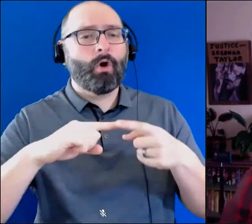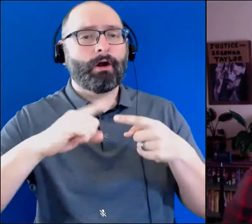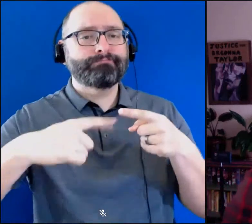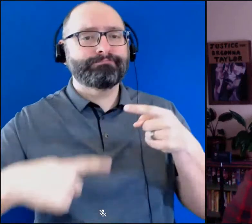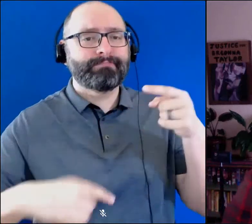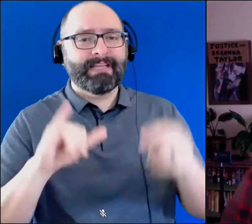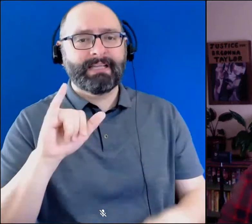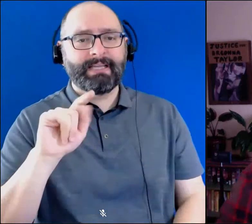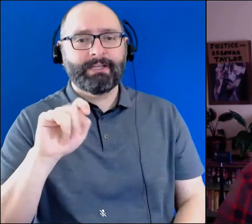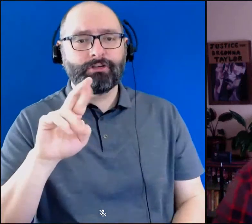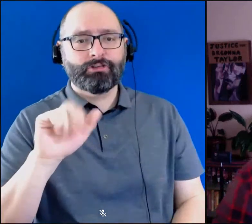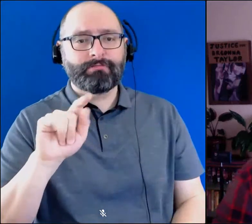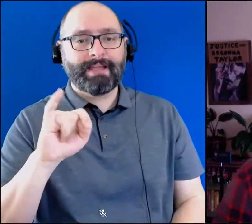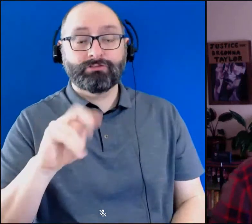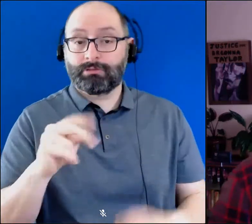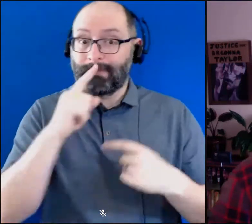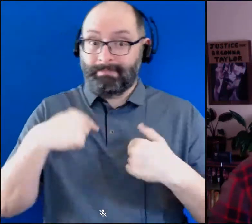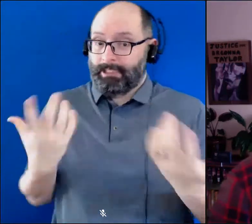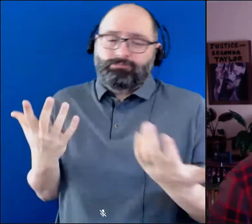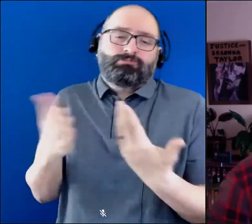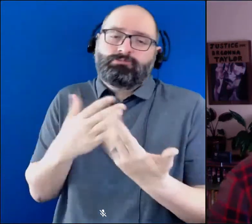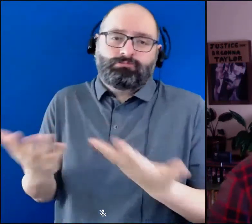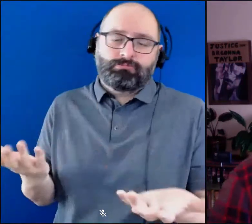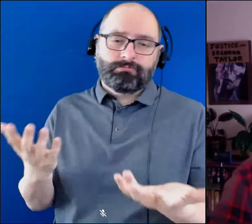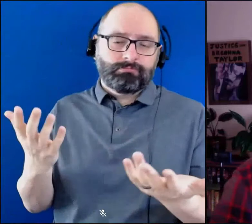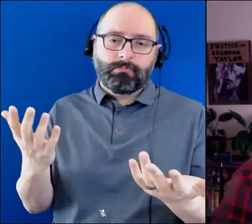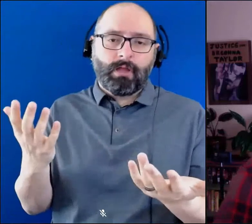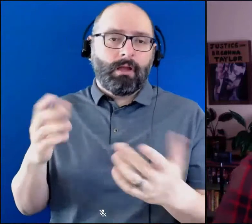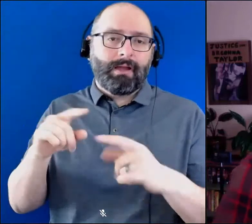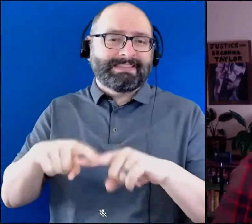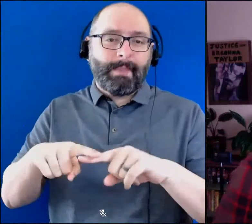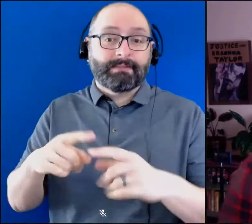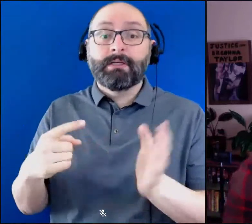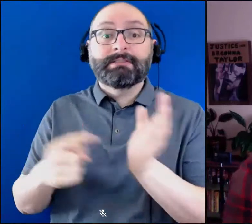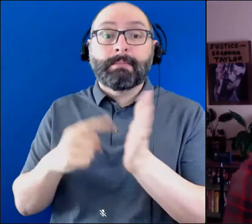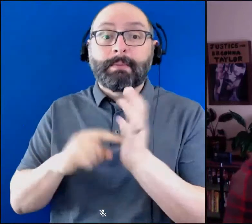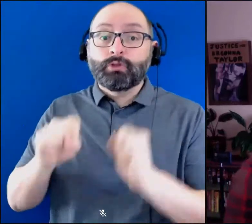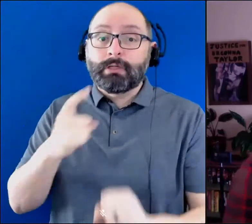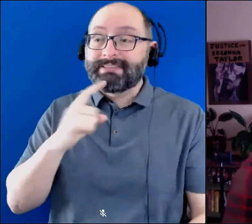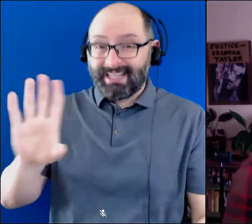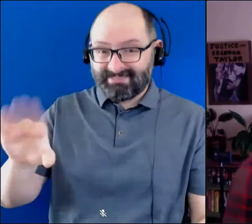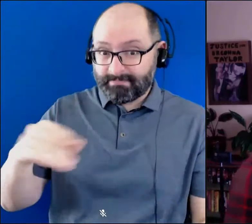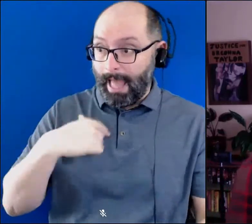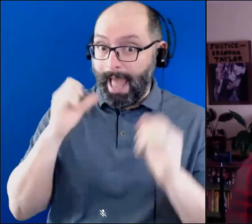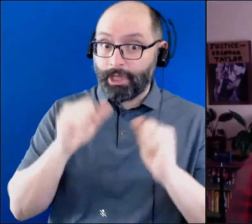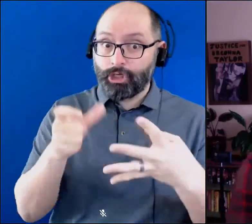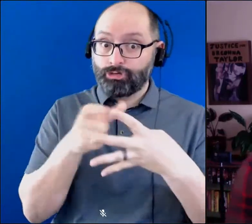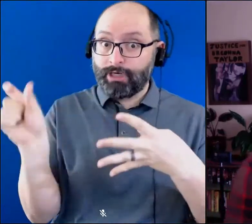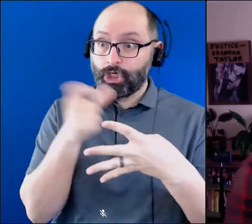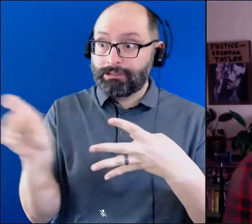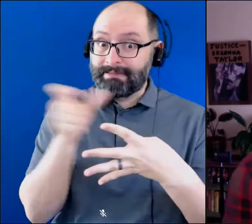by me. Whatever works to get it done. If you're wondering, you could sometimes you could also say, look, I could do this recursively or